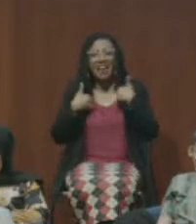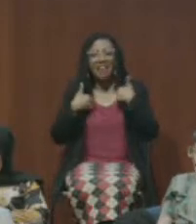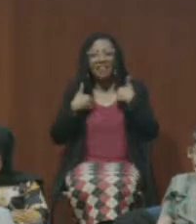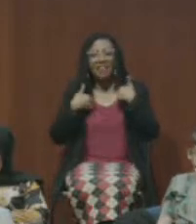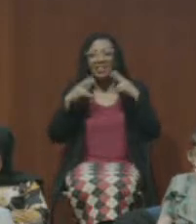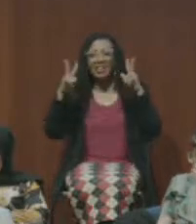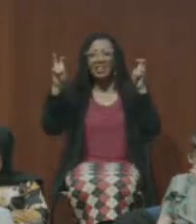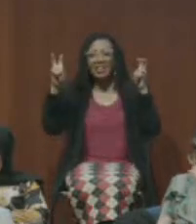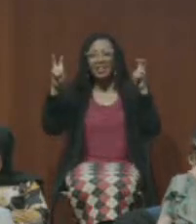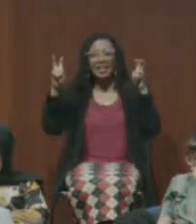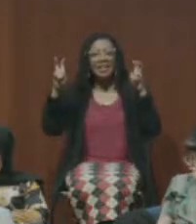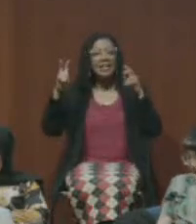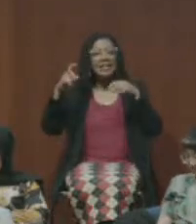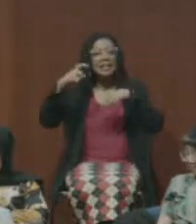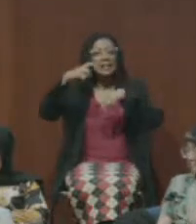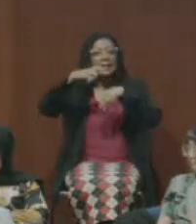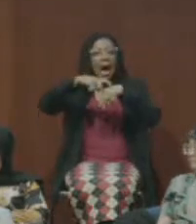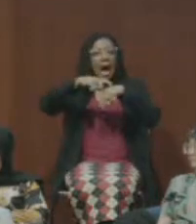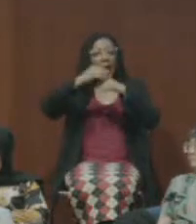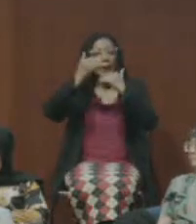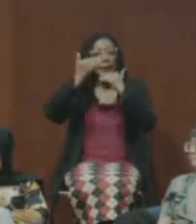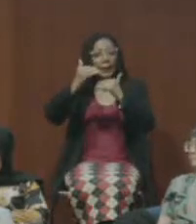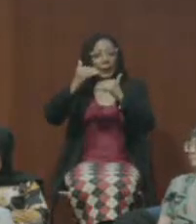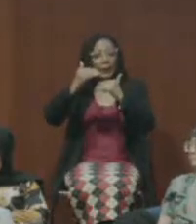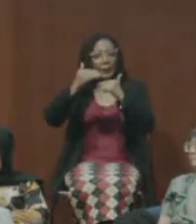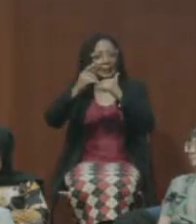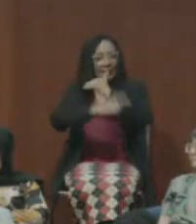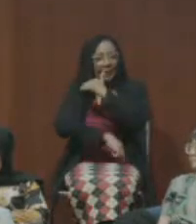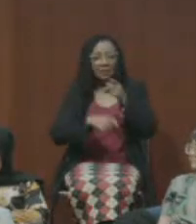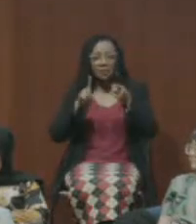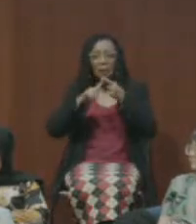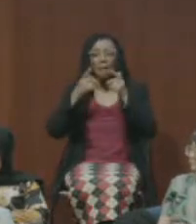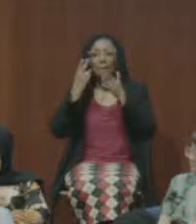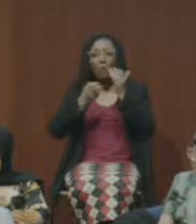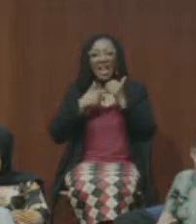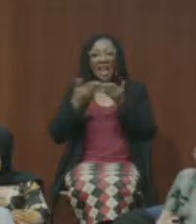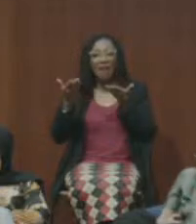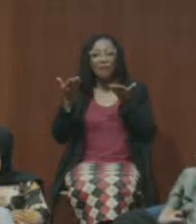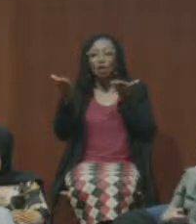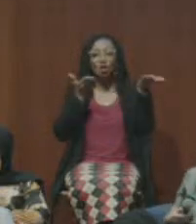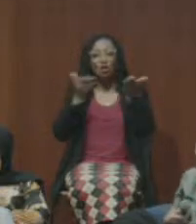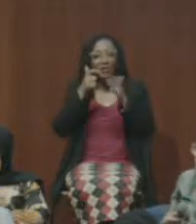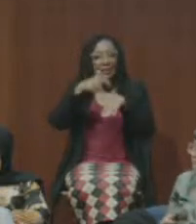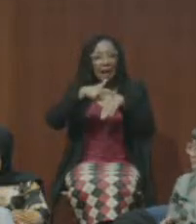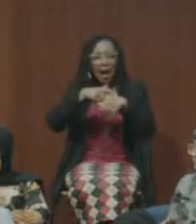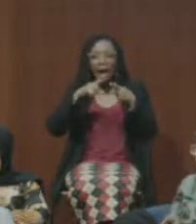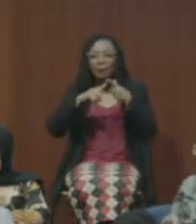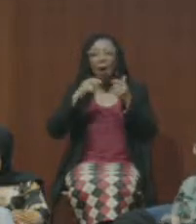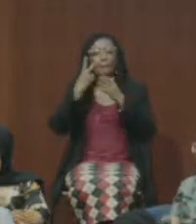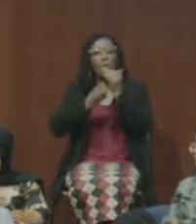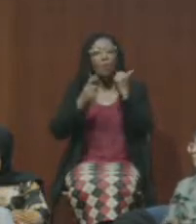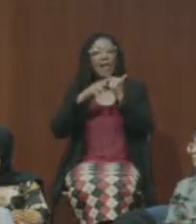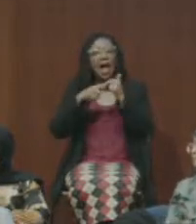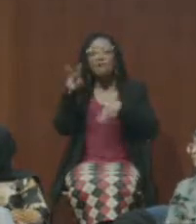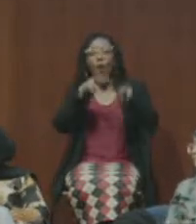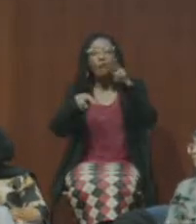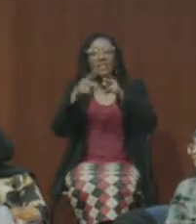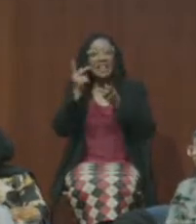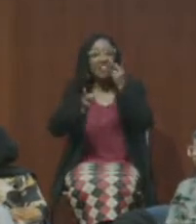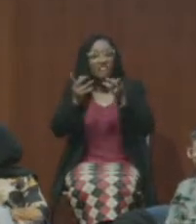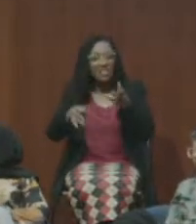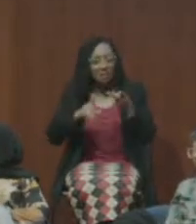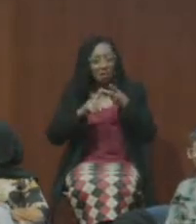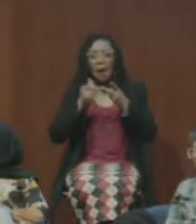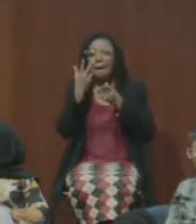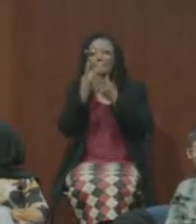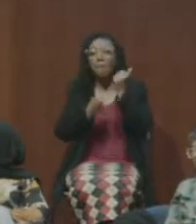visit days. Both eat what they are served. Both have oversight during the visit. Both change homes and